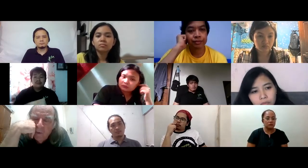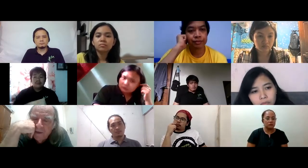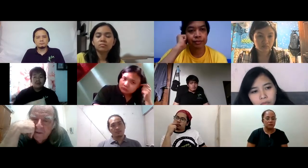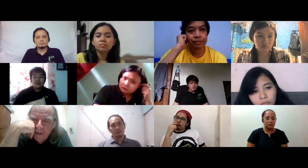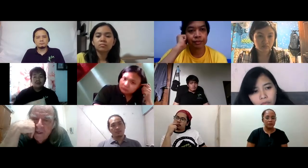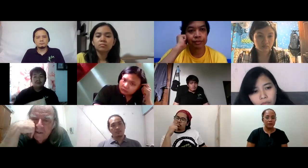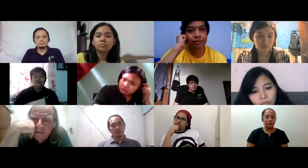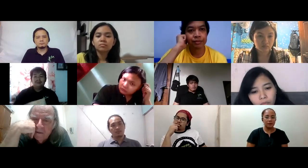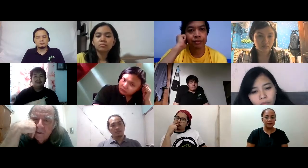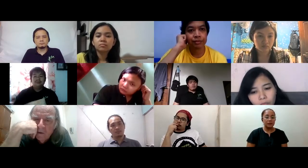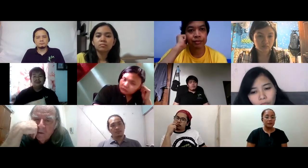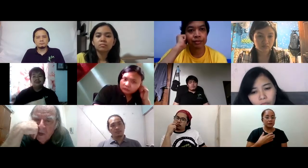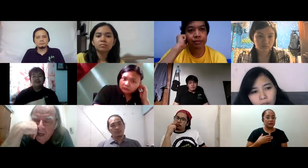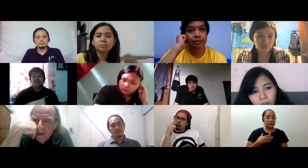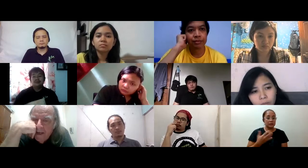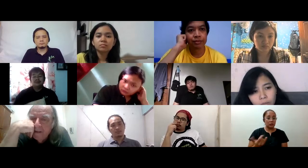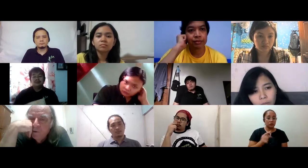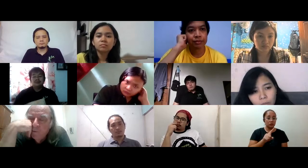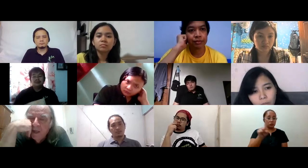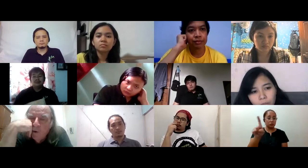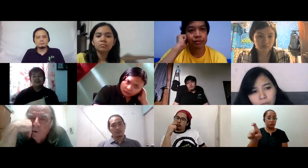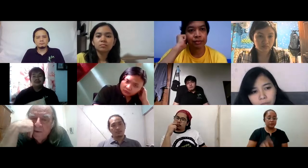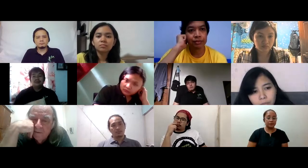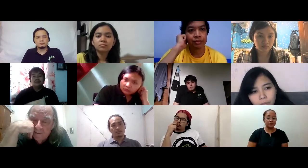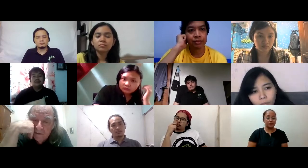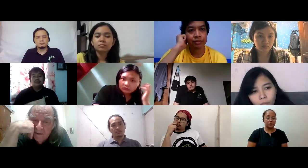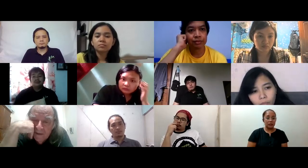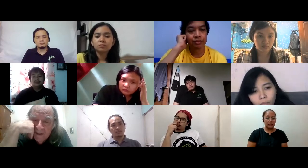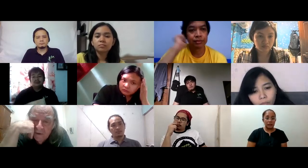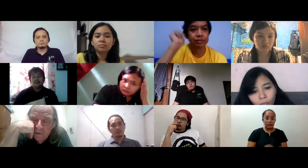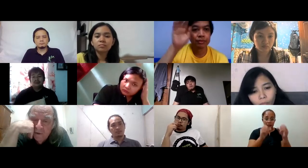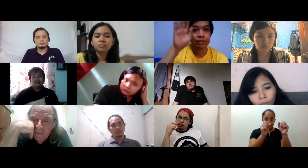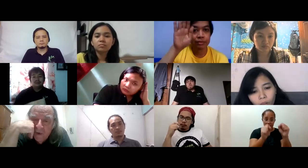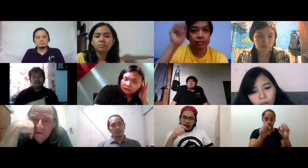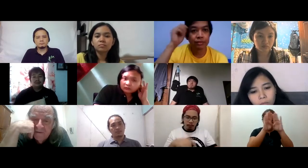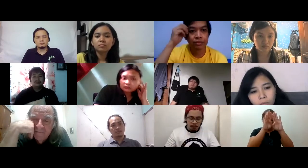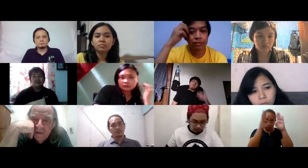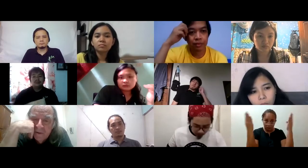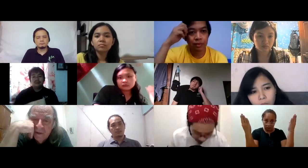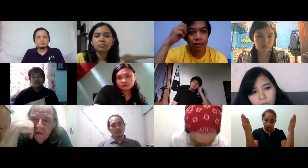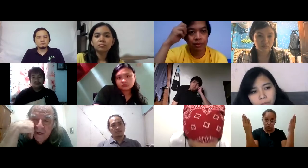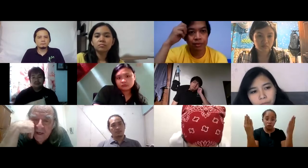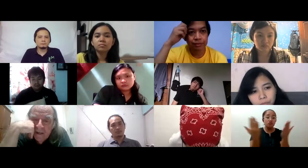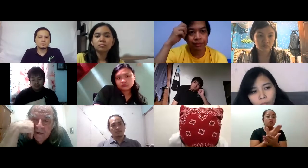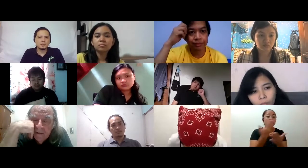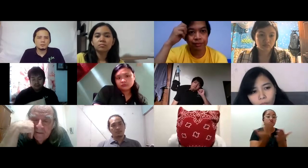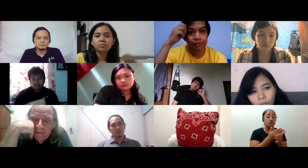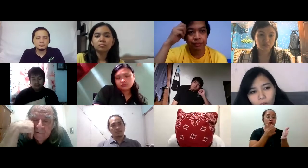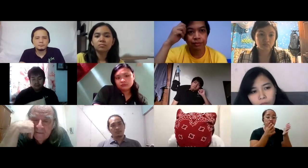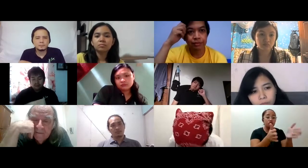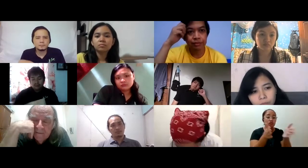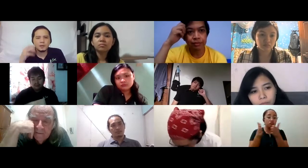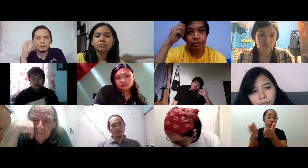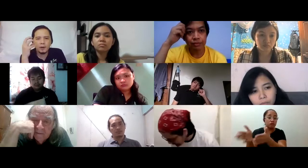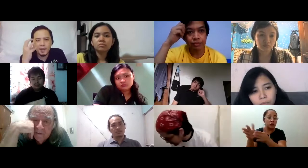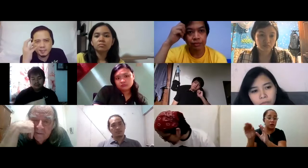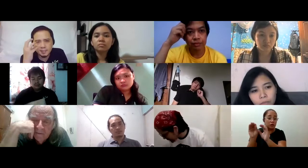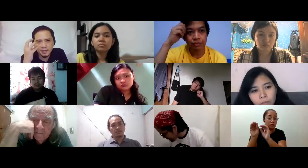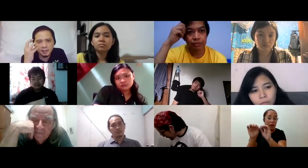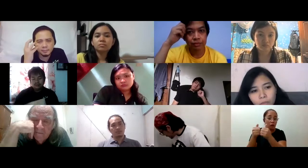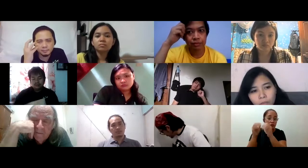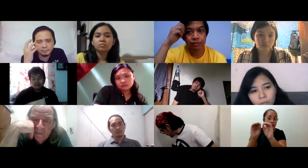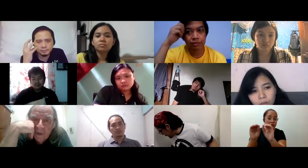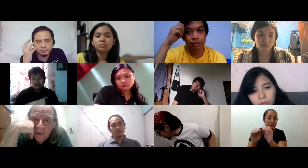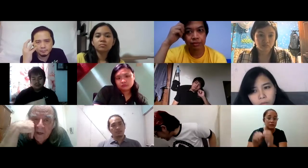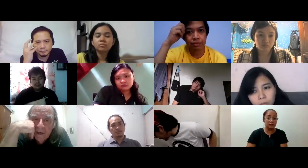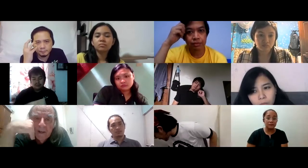the question is, can you be open to new ways of teaching? Ray has his hand